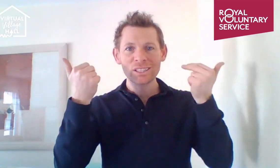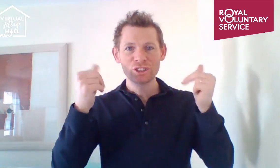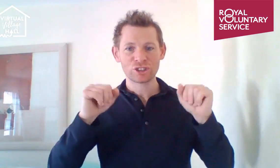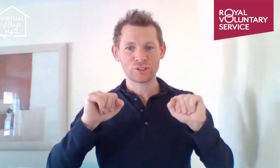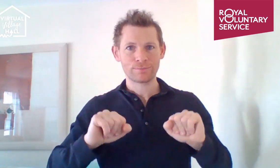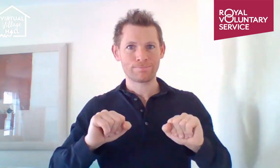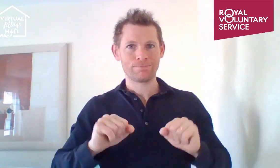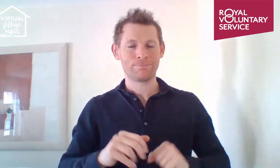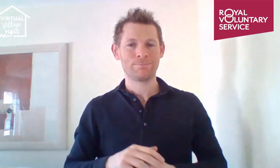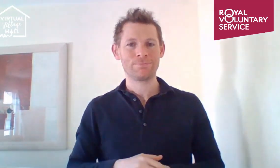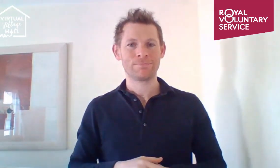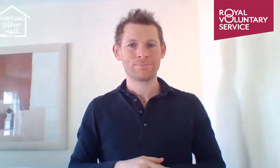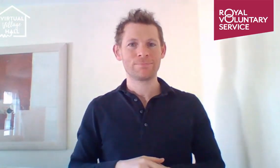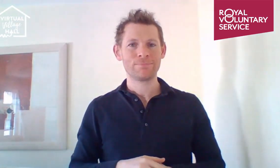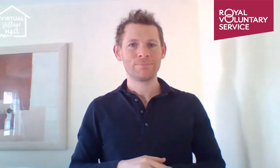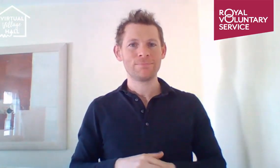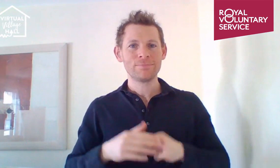And French here in Northern Ireland looks like this.